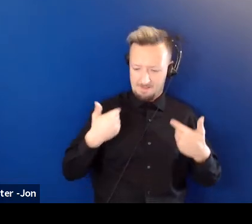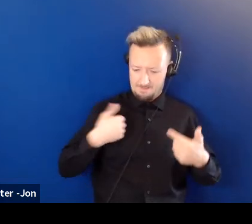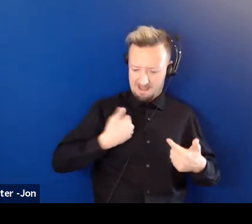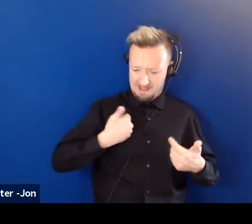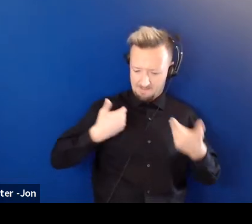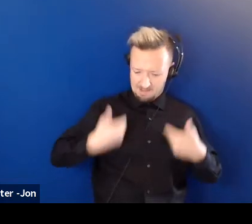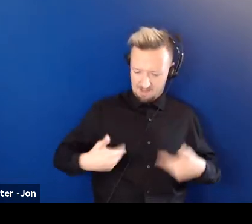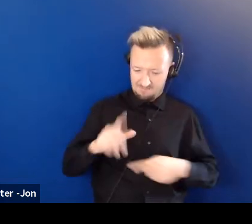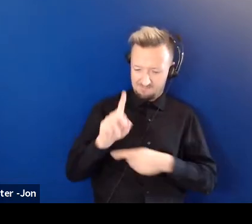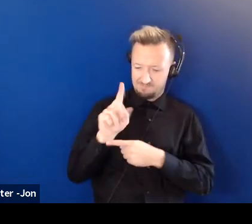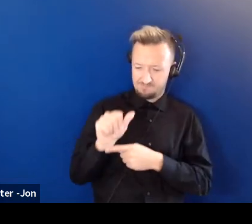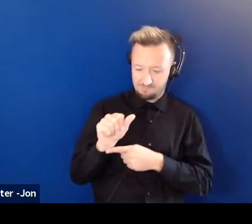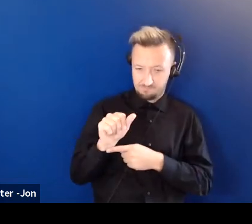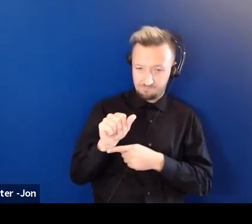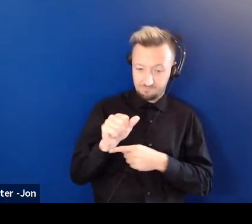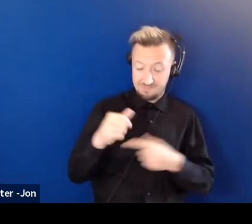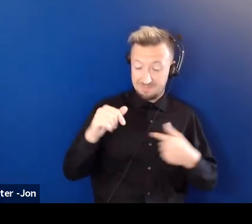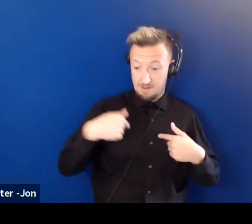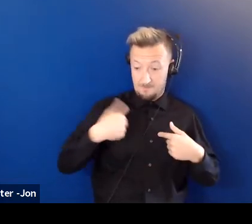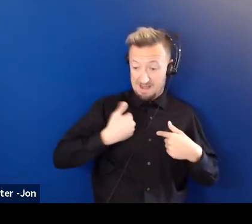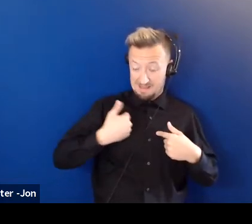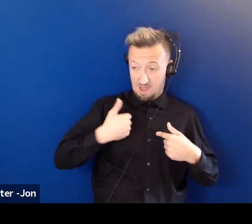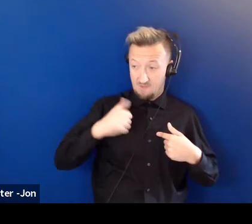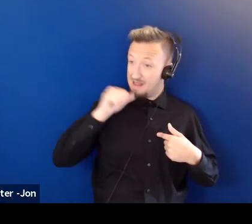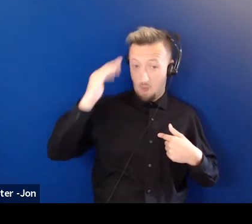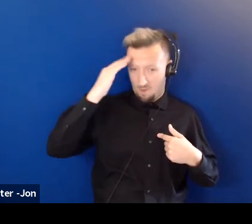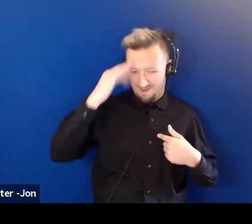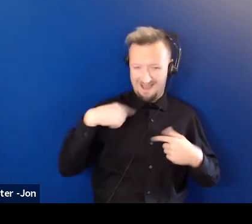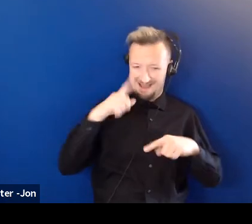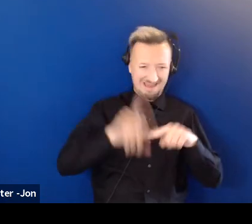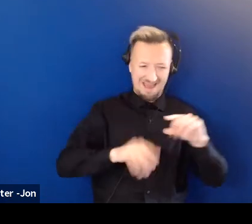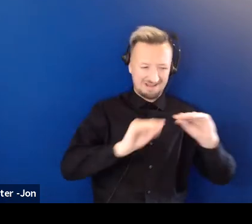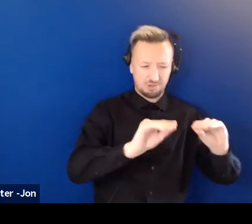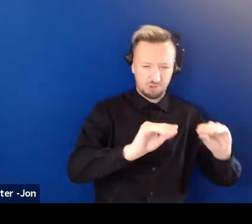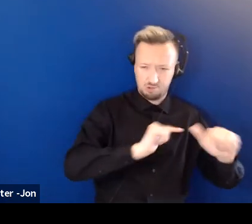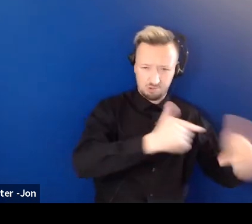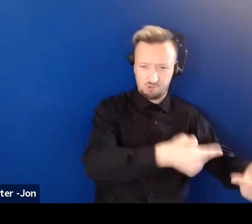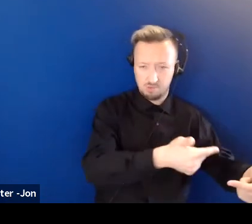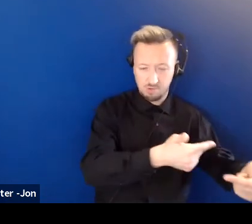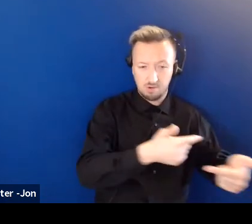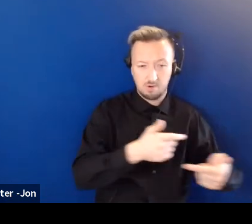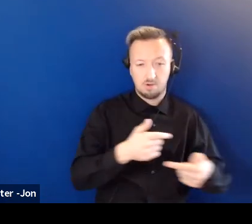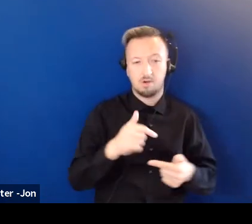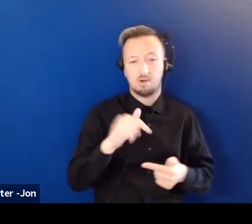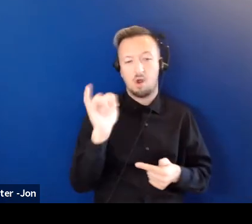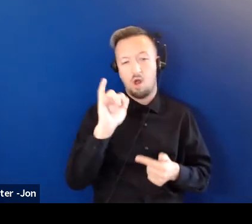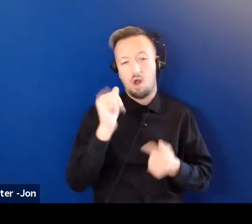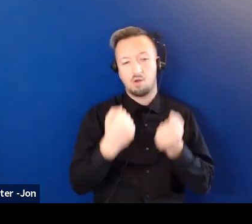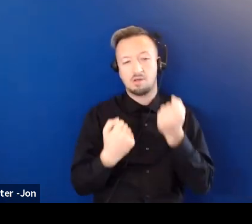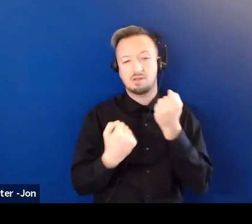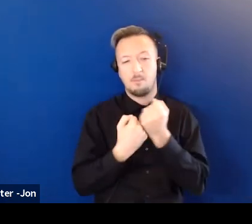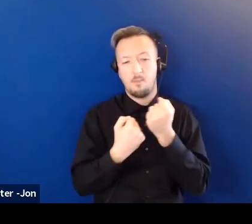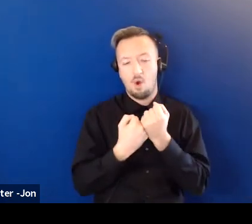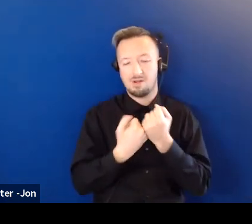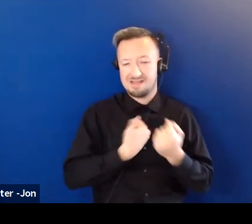disability. And they can't teach their peers if they're not aware themselves. It also supports self-awareness and